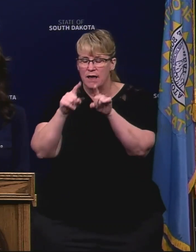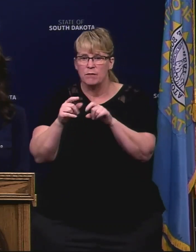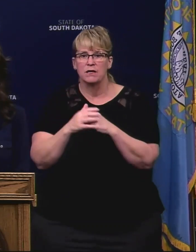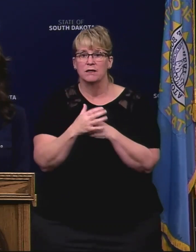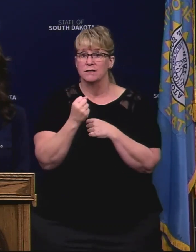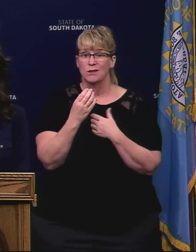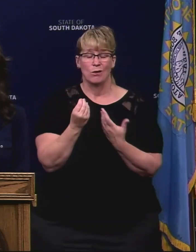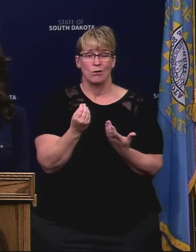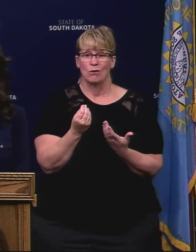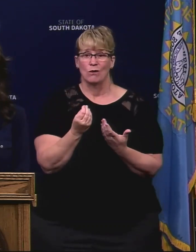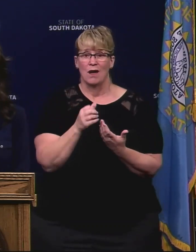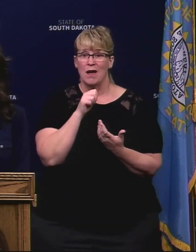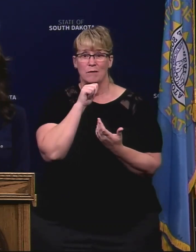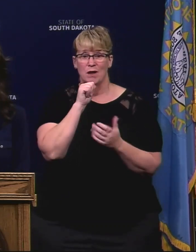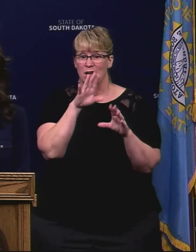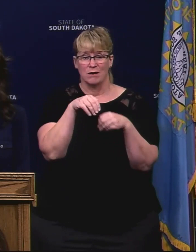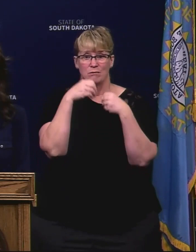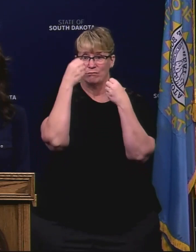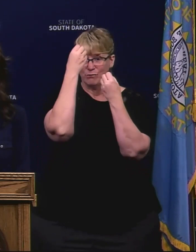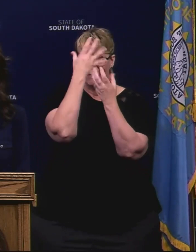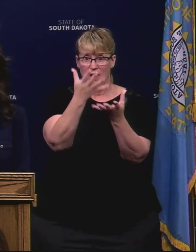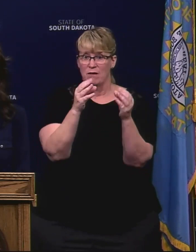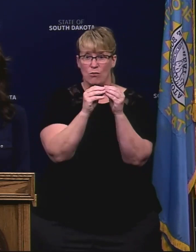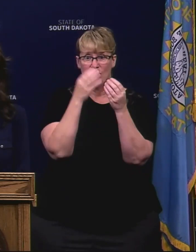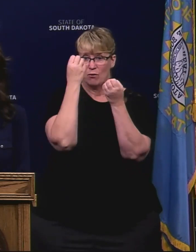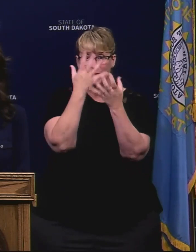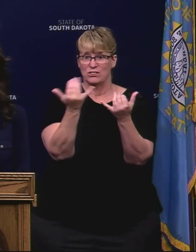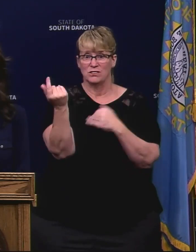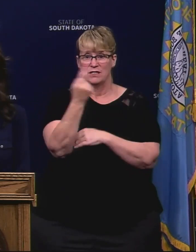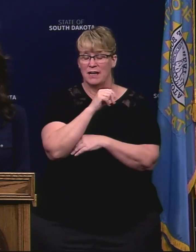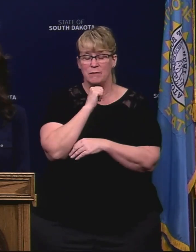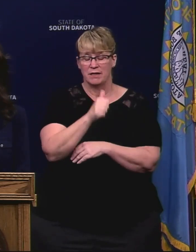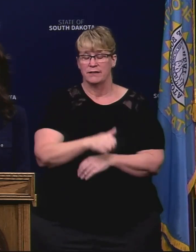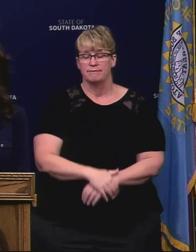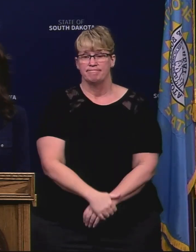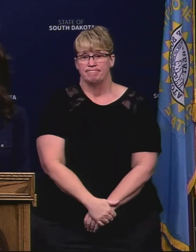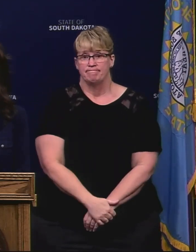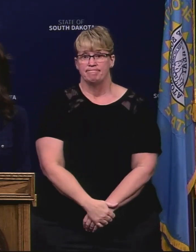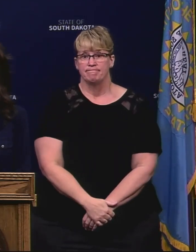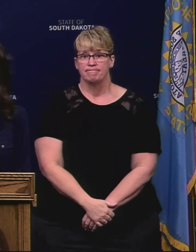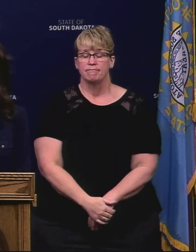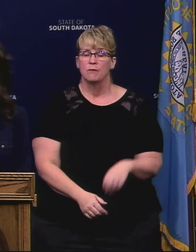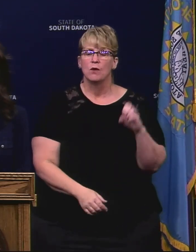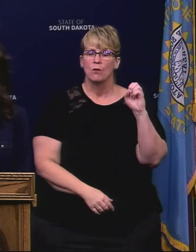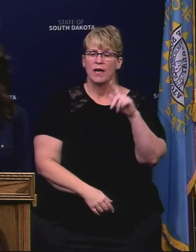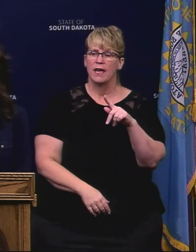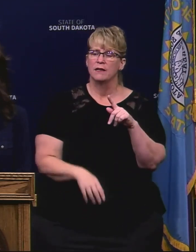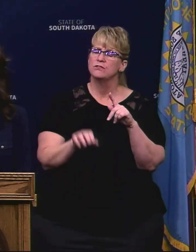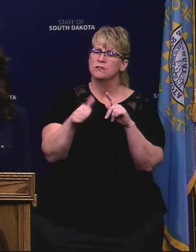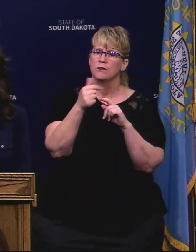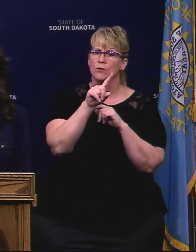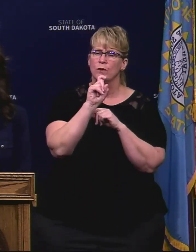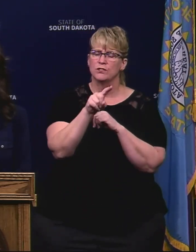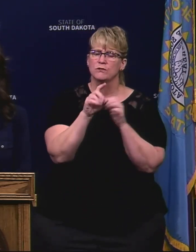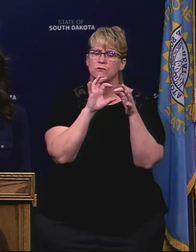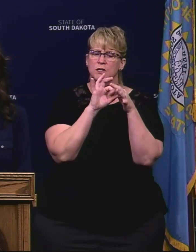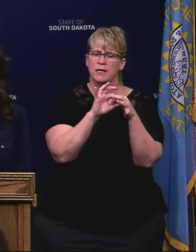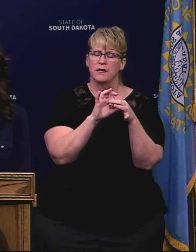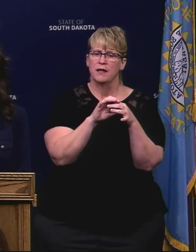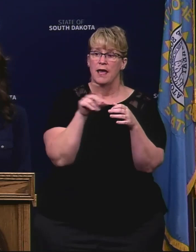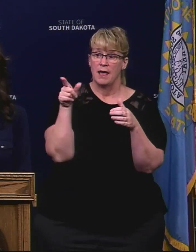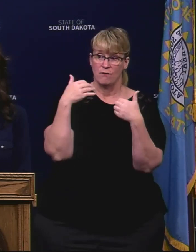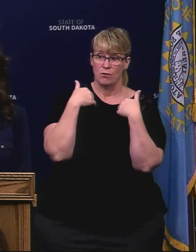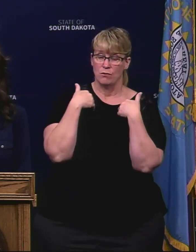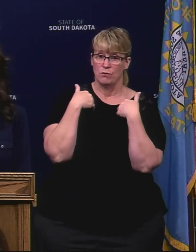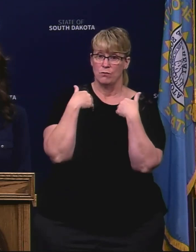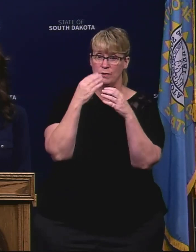therefore I'm not going to be able to provide more details for you today, JP. Okay, just to follow up on that, have you